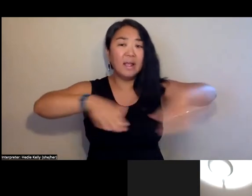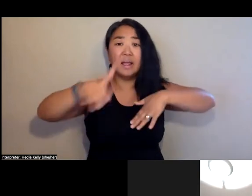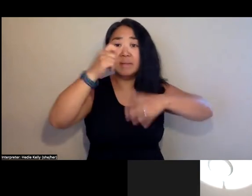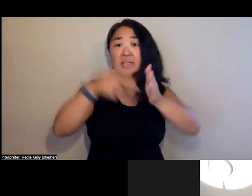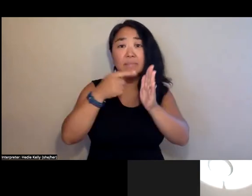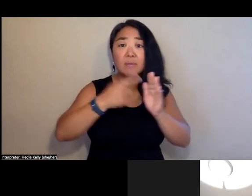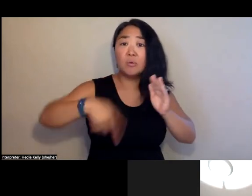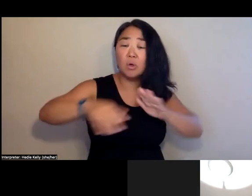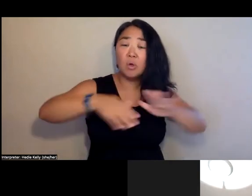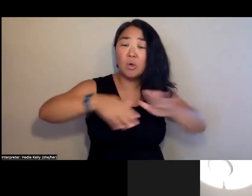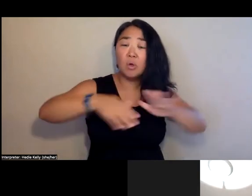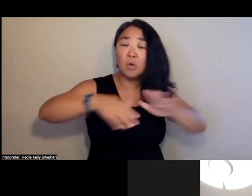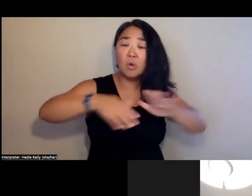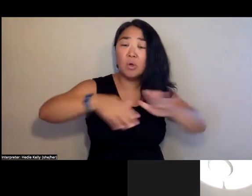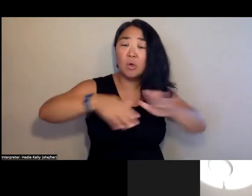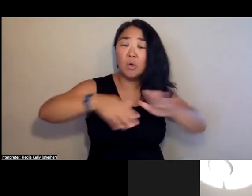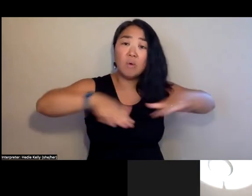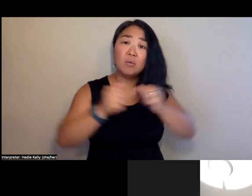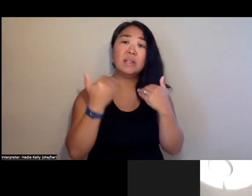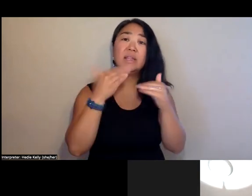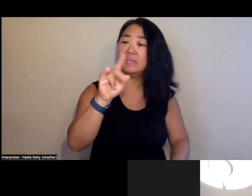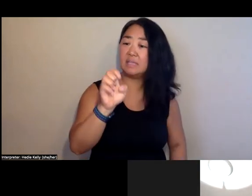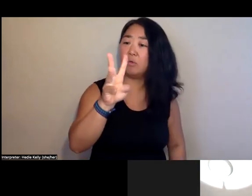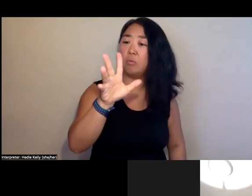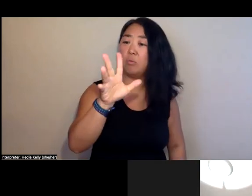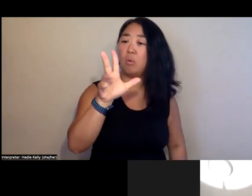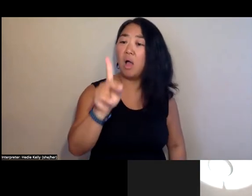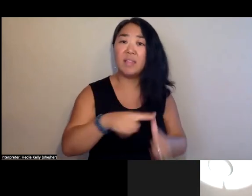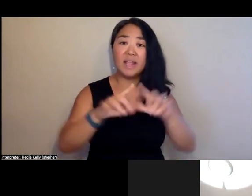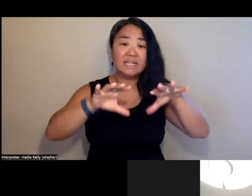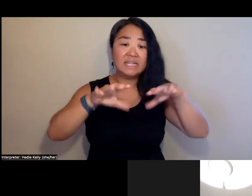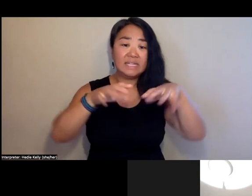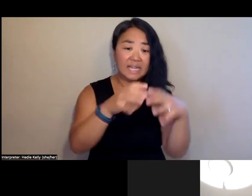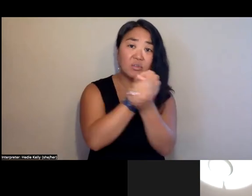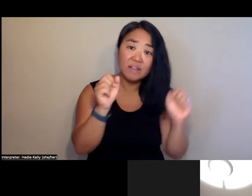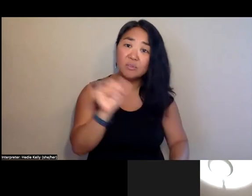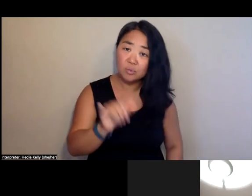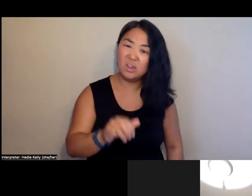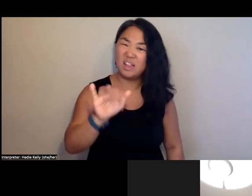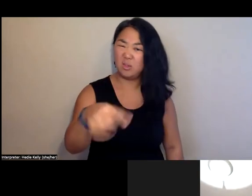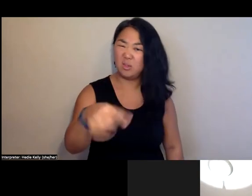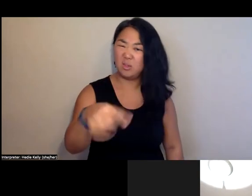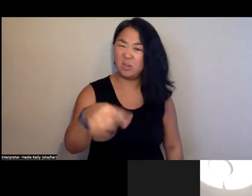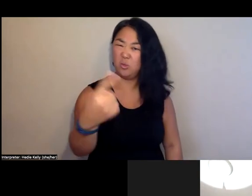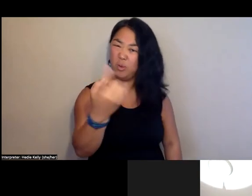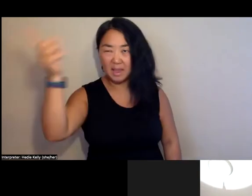streets with limited sidewalks and we're sticking together for safety. So